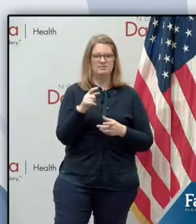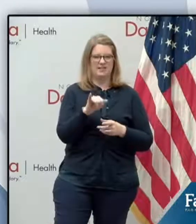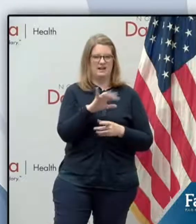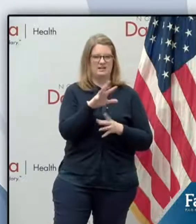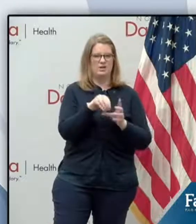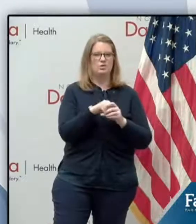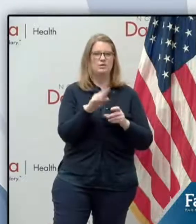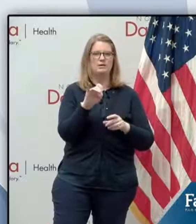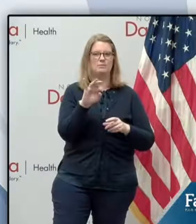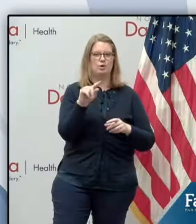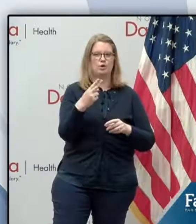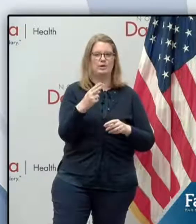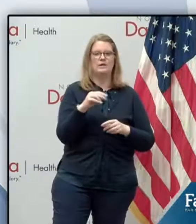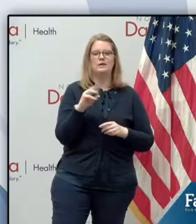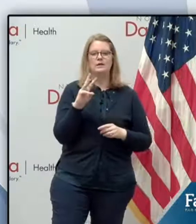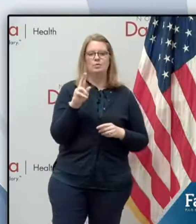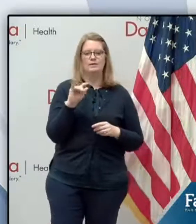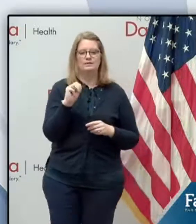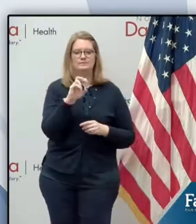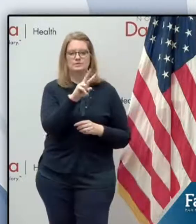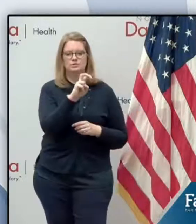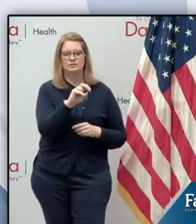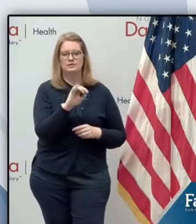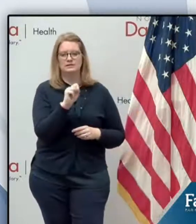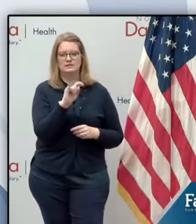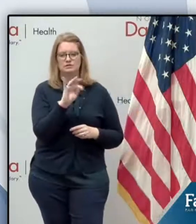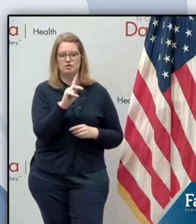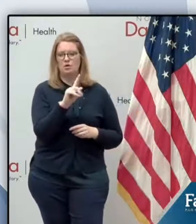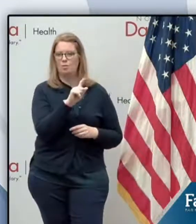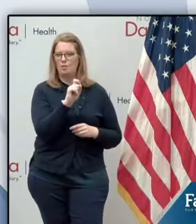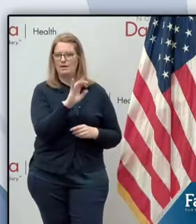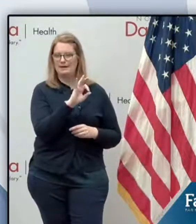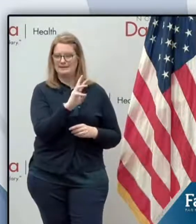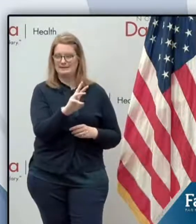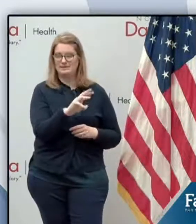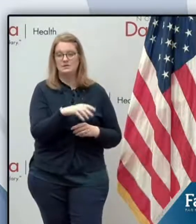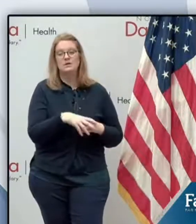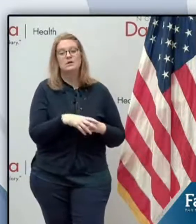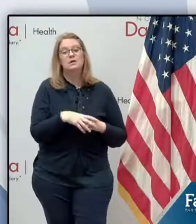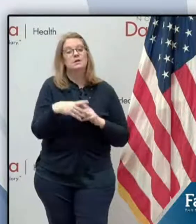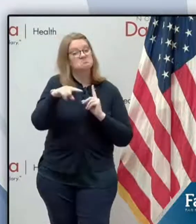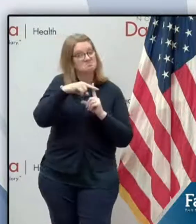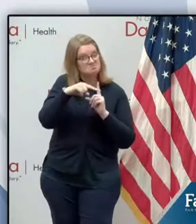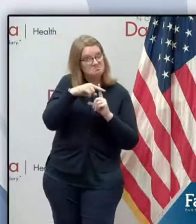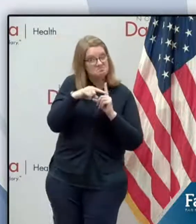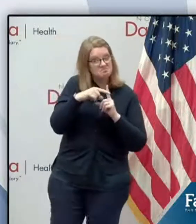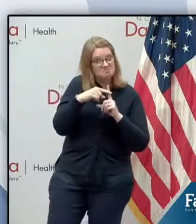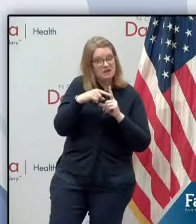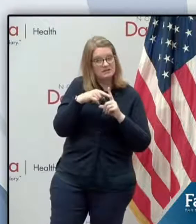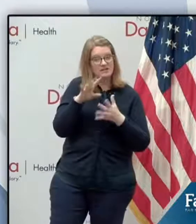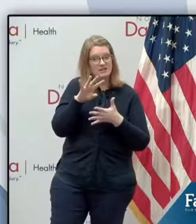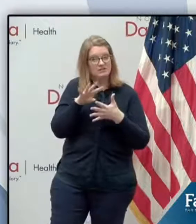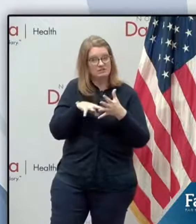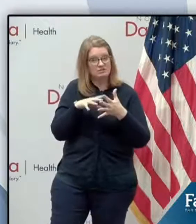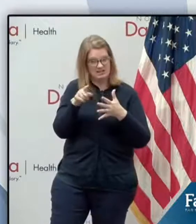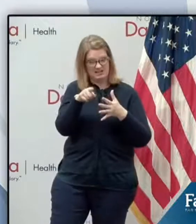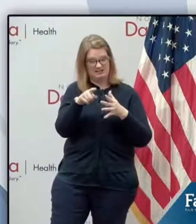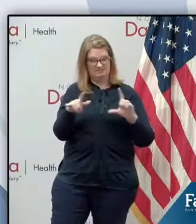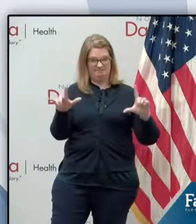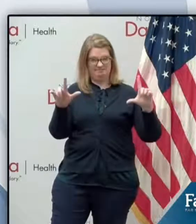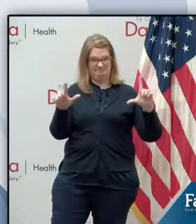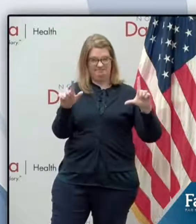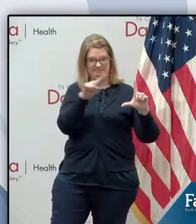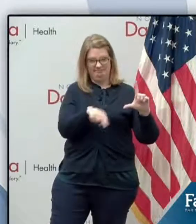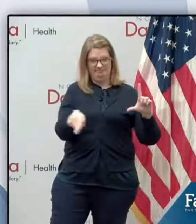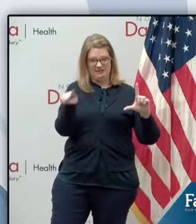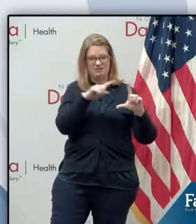ones earlier. Williams 200 and Stark 196. The good news on this chart, the darker it is, then that's the more